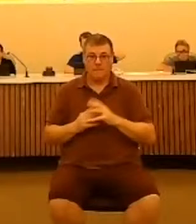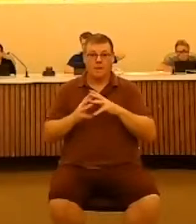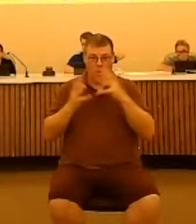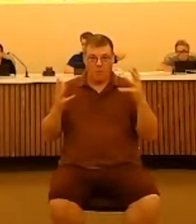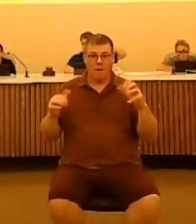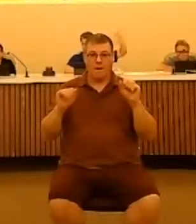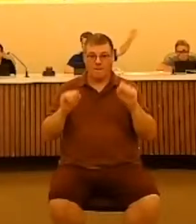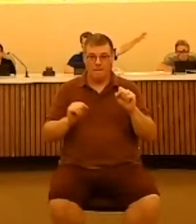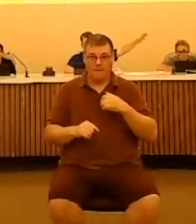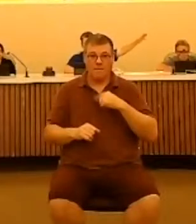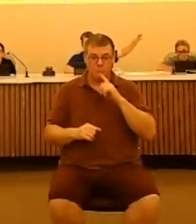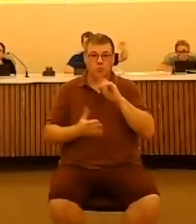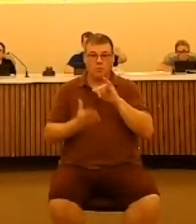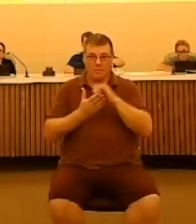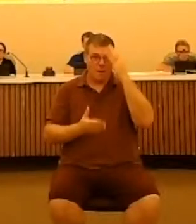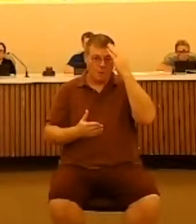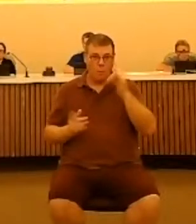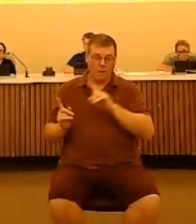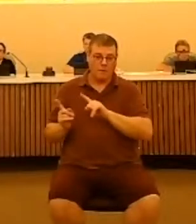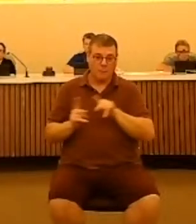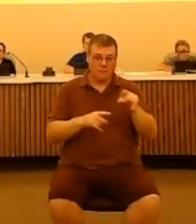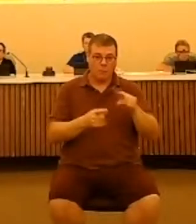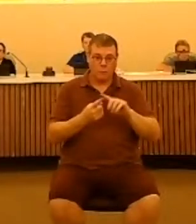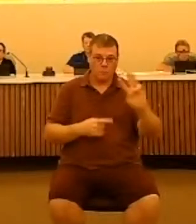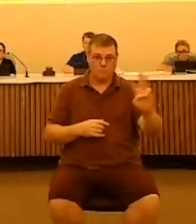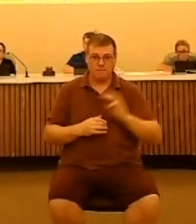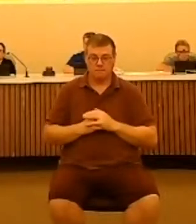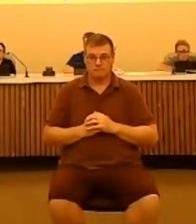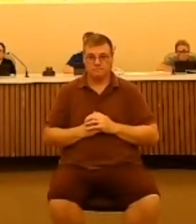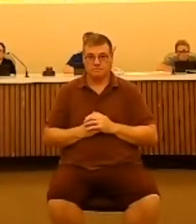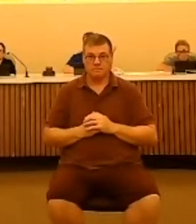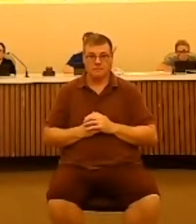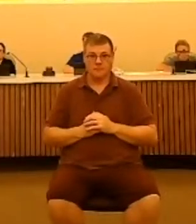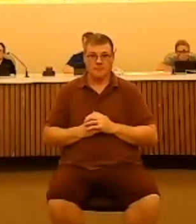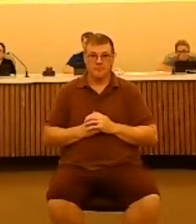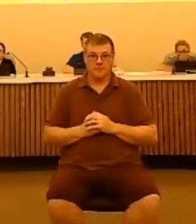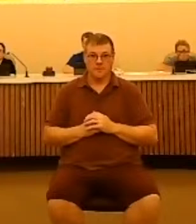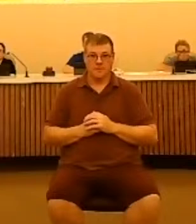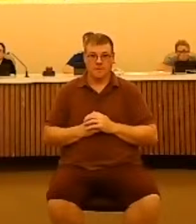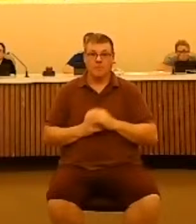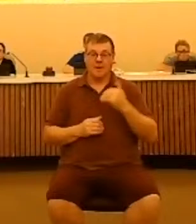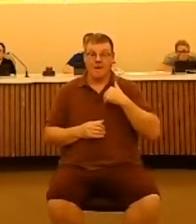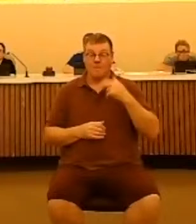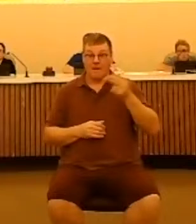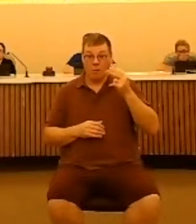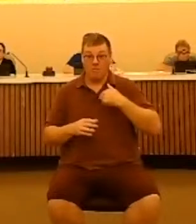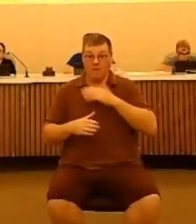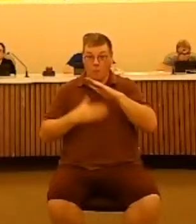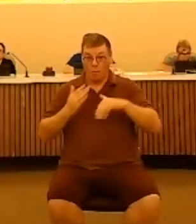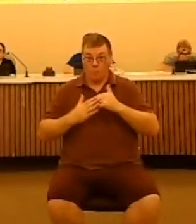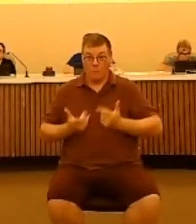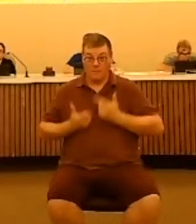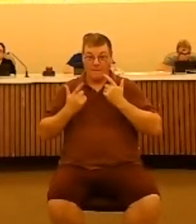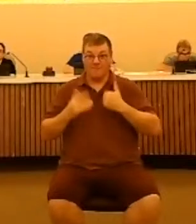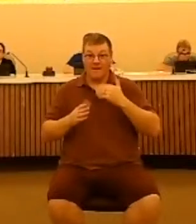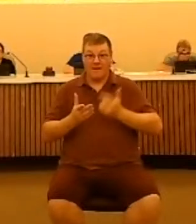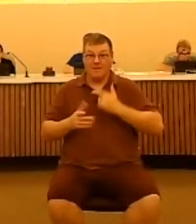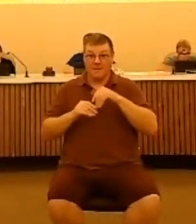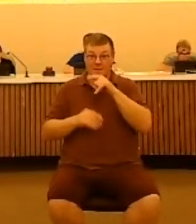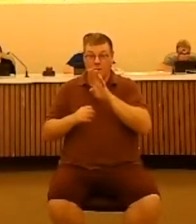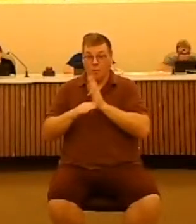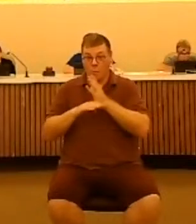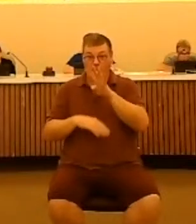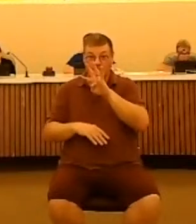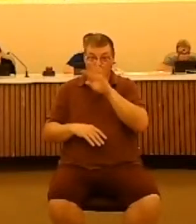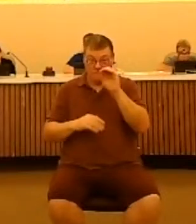capacity, which is, I'm sure, why this is going to the west. Well, I've been a Henrietta resident my whole life, and I've lived in that house over 40